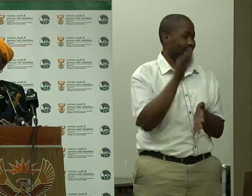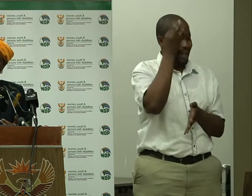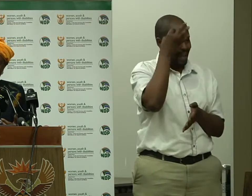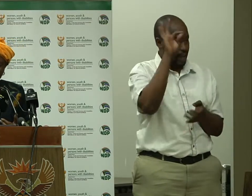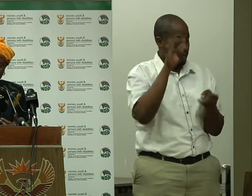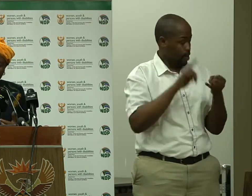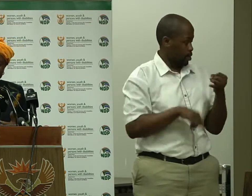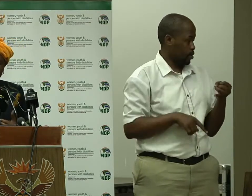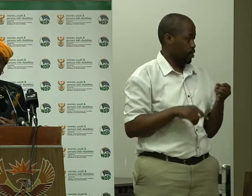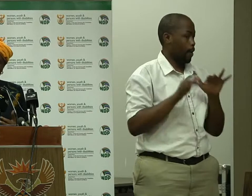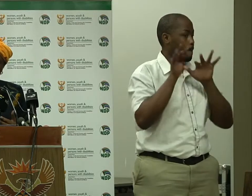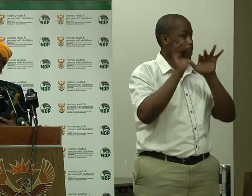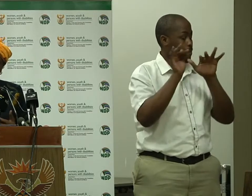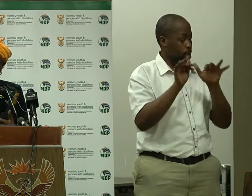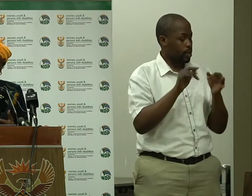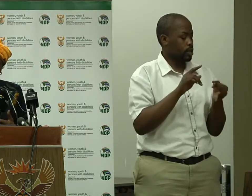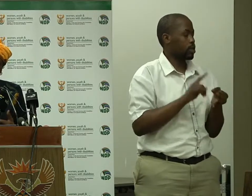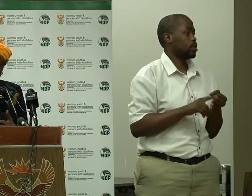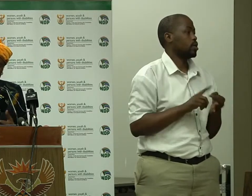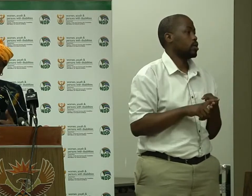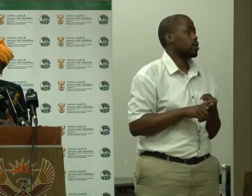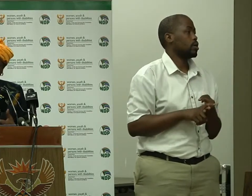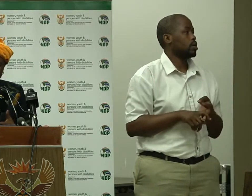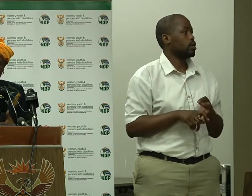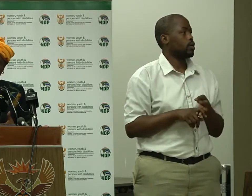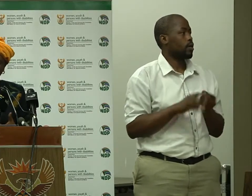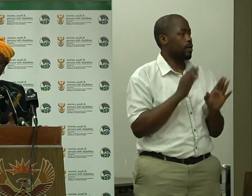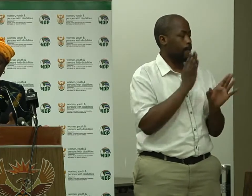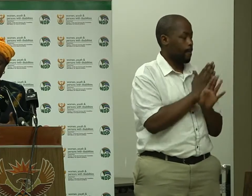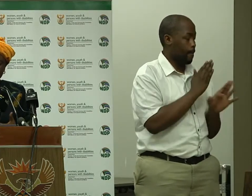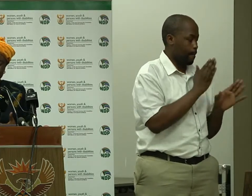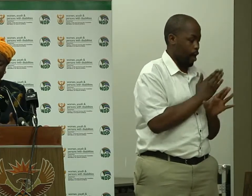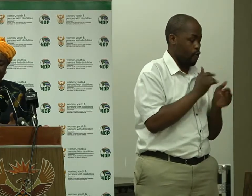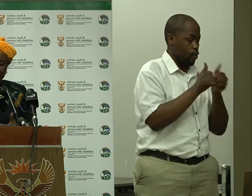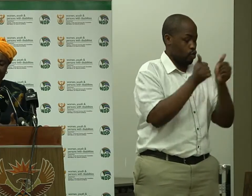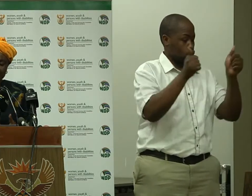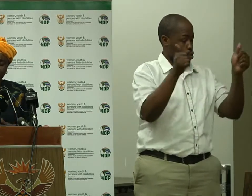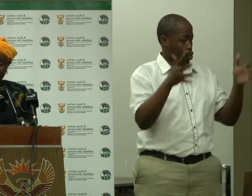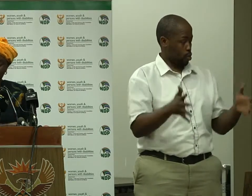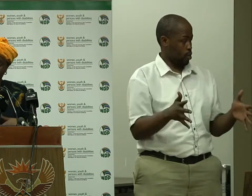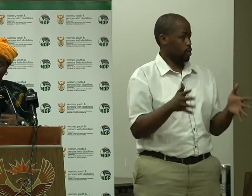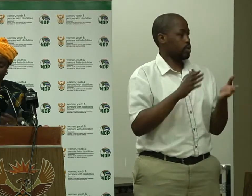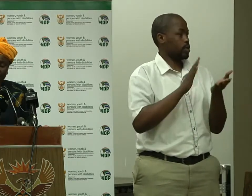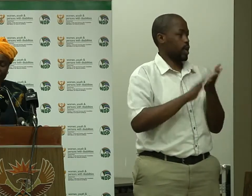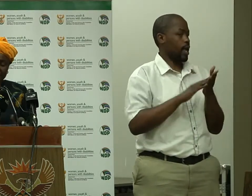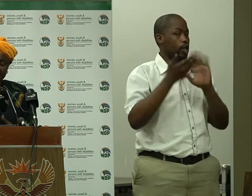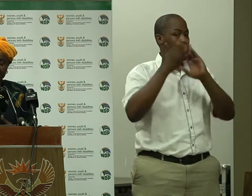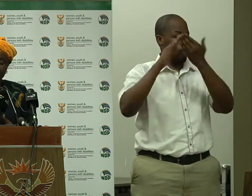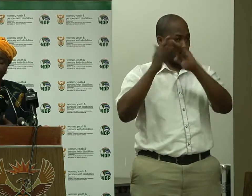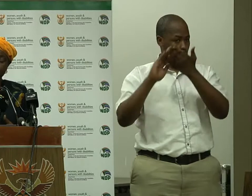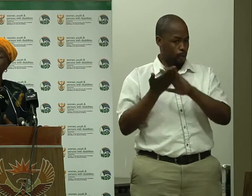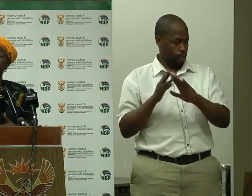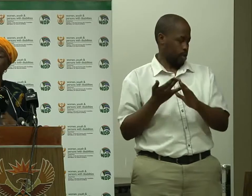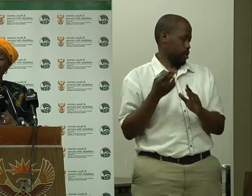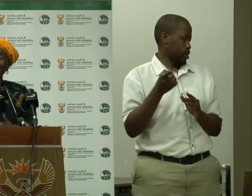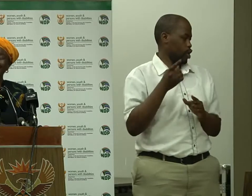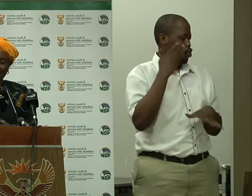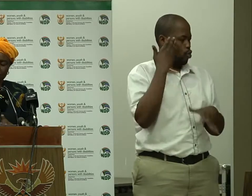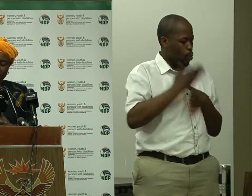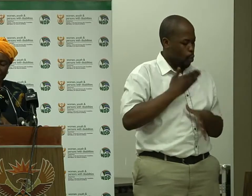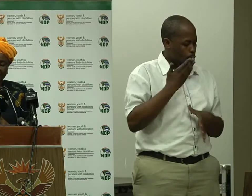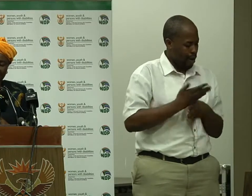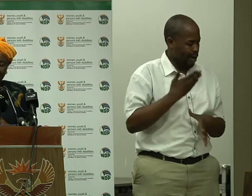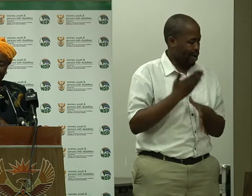government, public, private stakeholders, as well as the communities, to